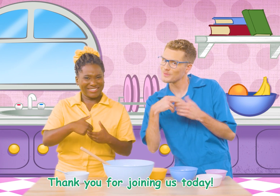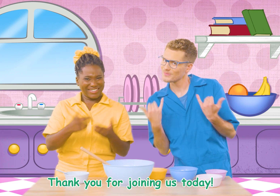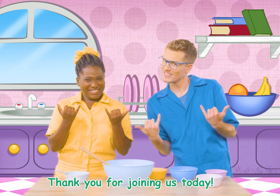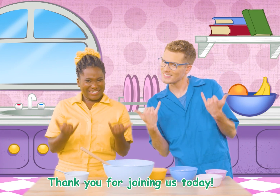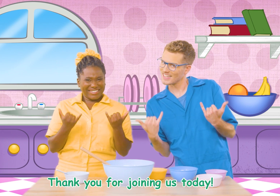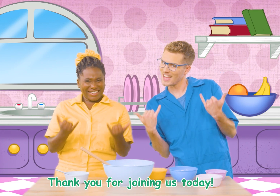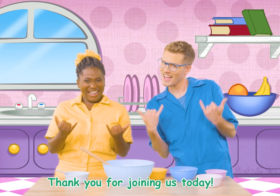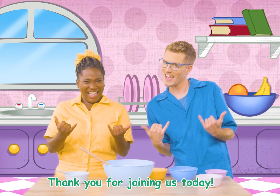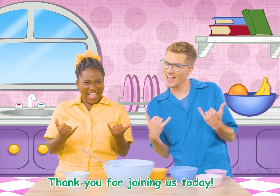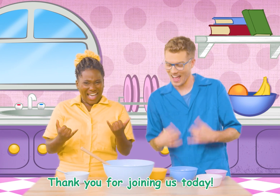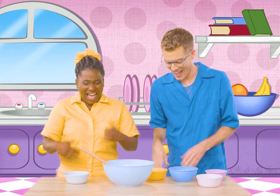Thank you for joining us today!